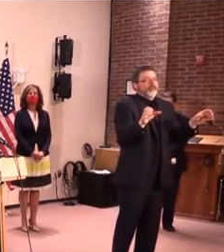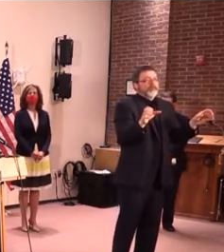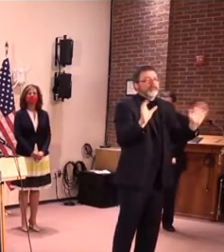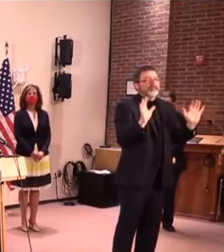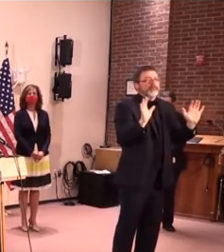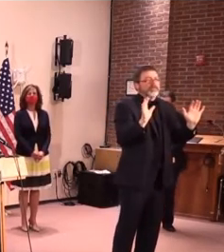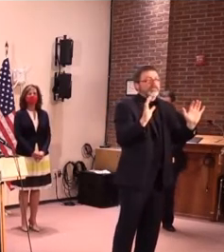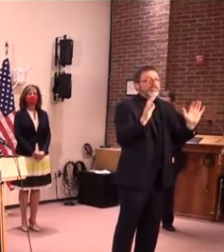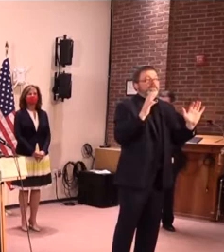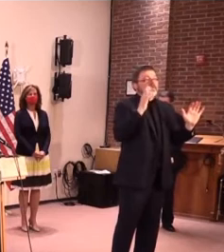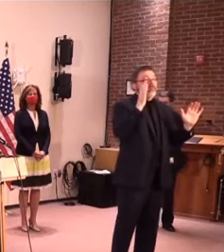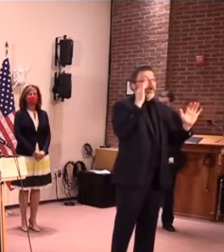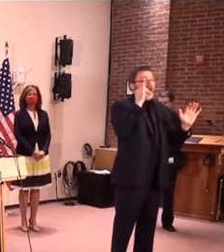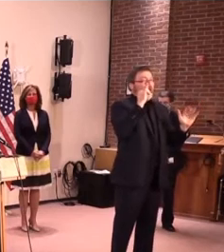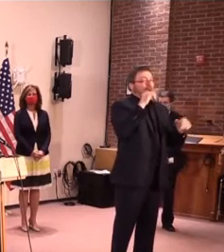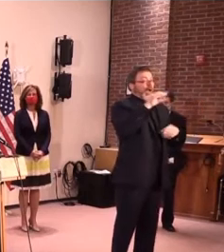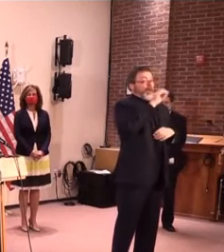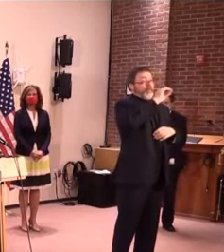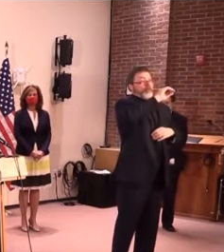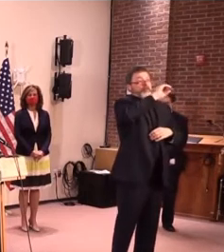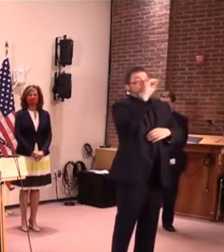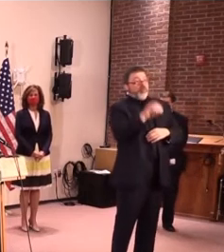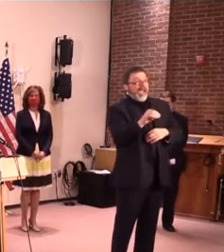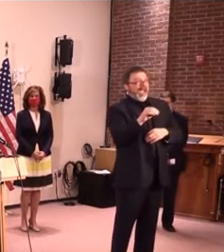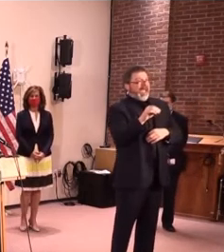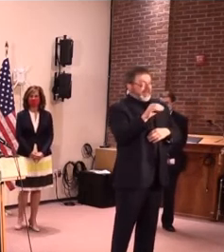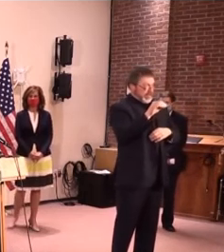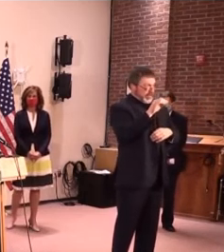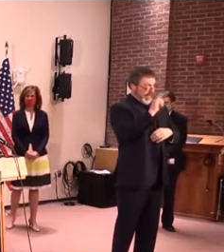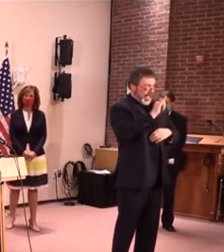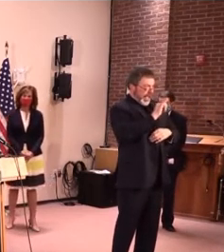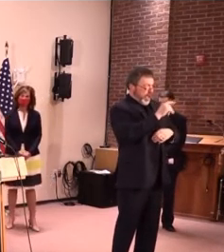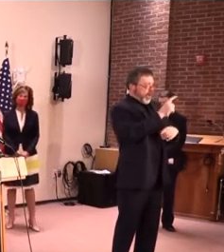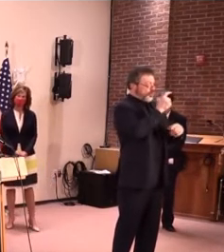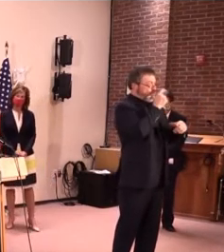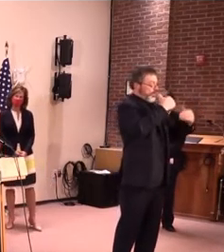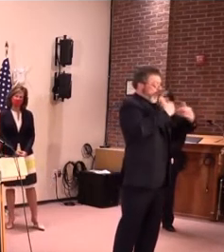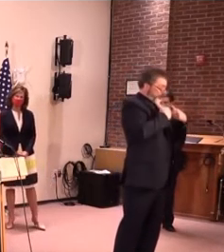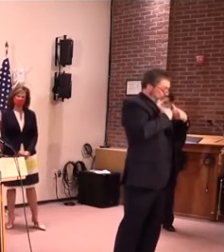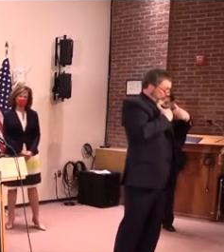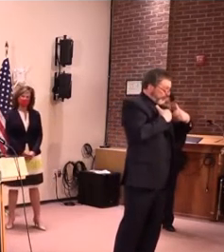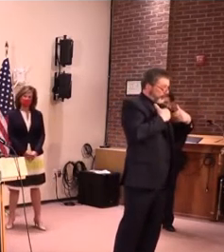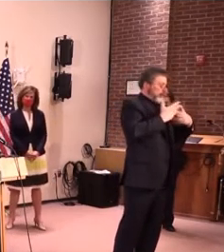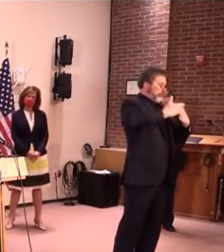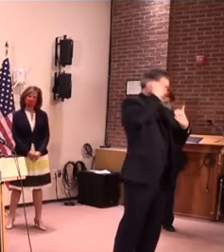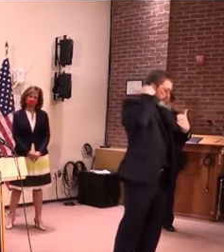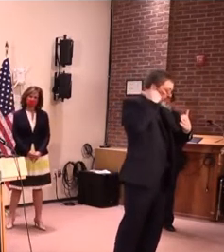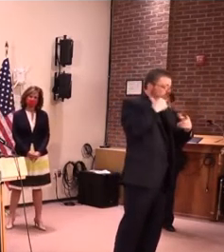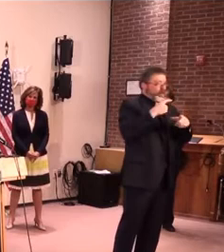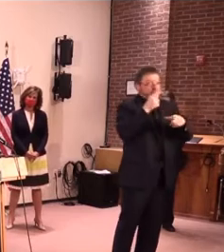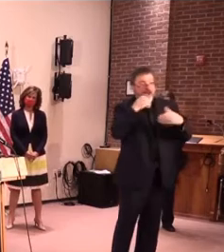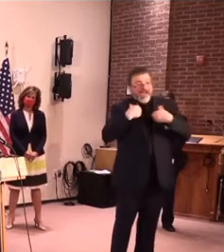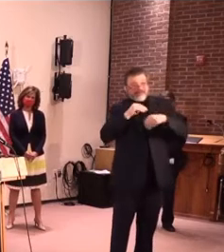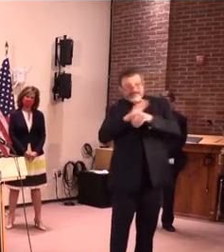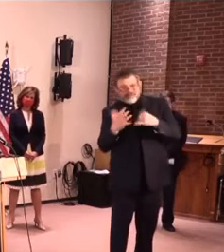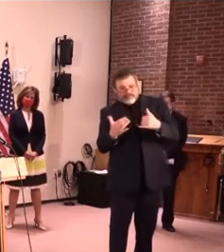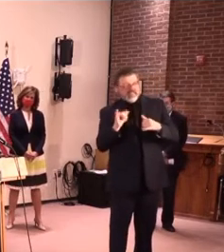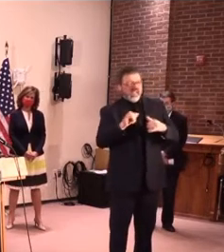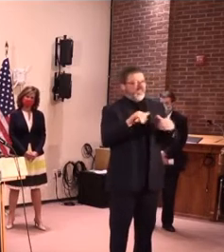anything that you see. And if anything, it would have affected the number